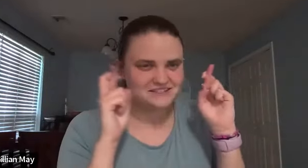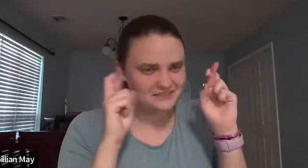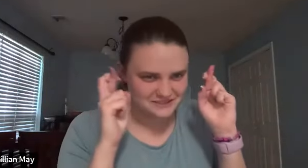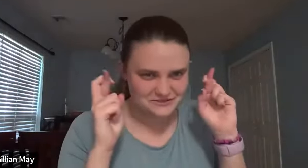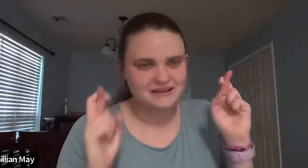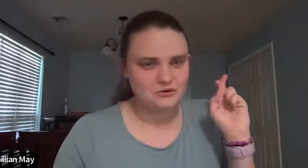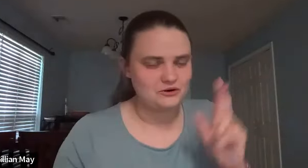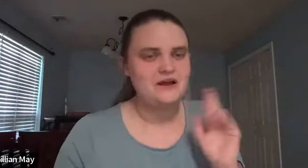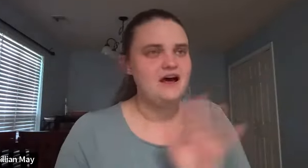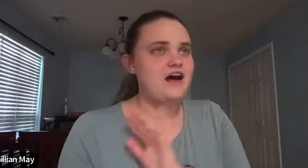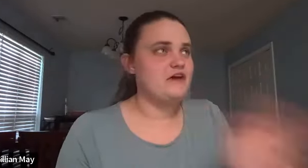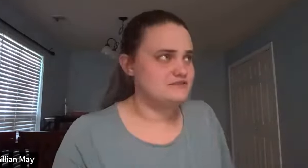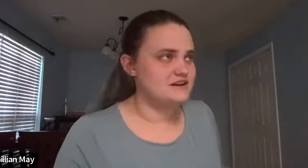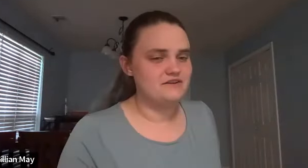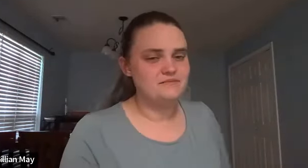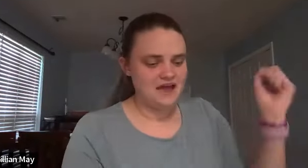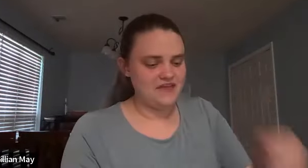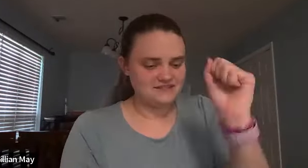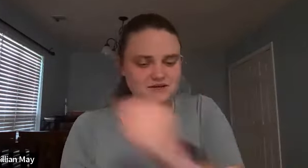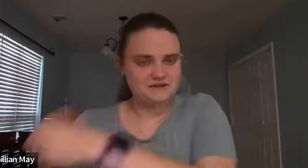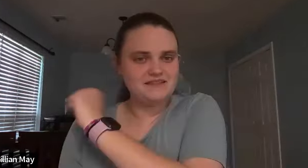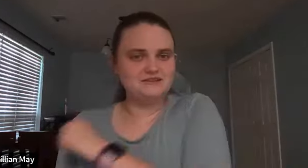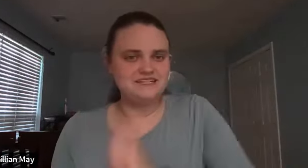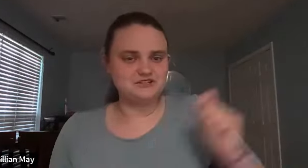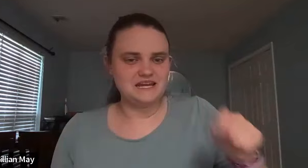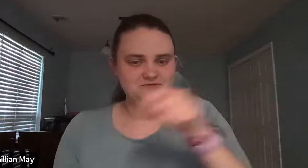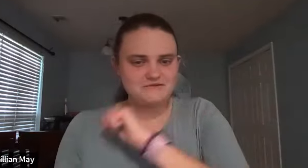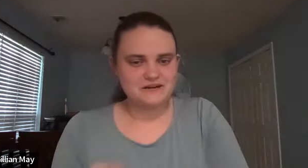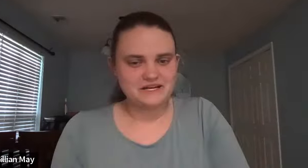stock soon so I can order 1,000 of them. And that's going to be my little teacher stamp for everybody.